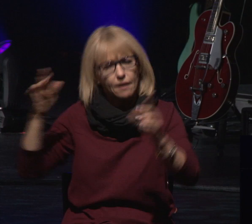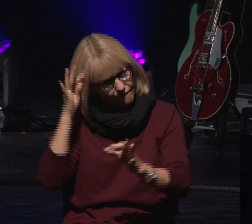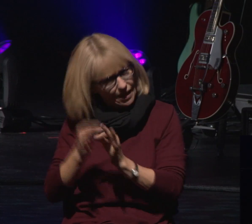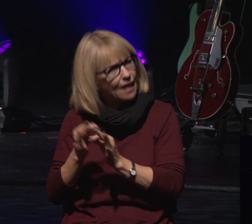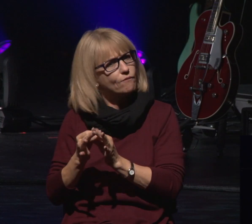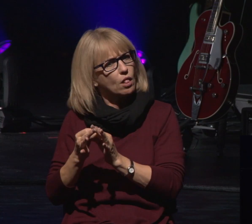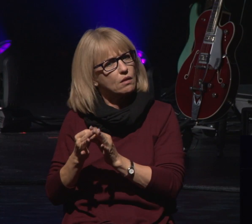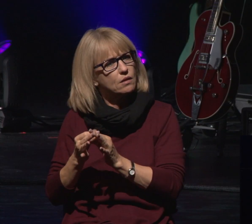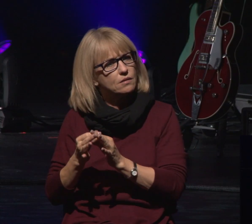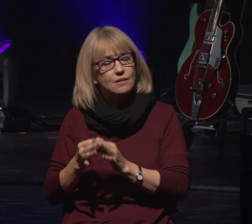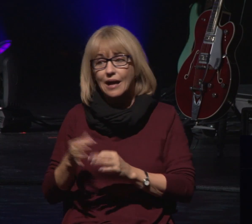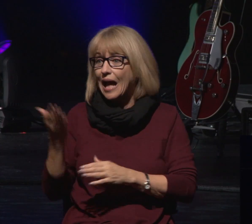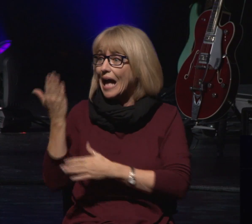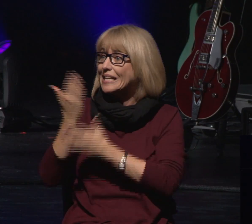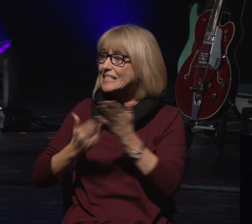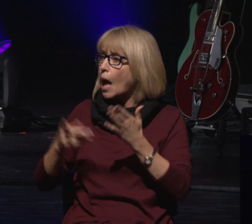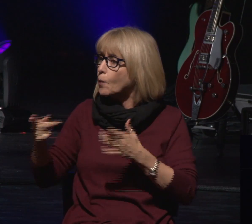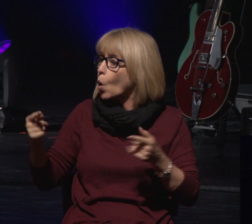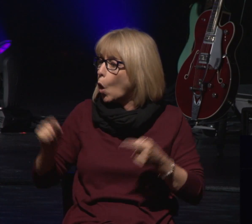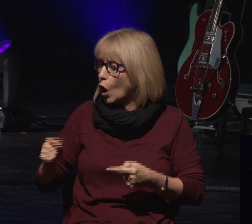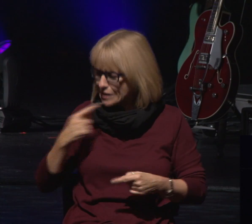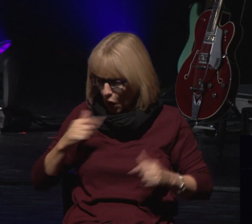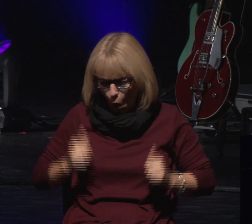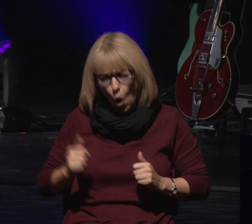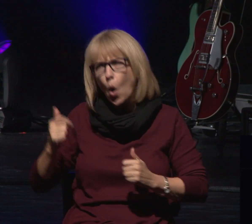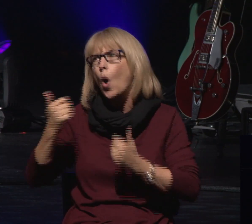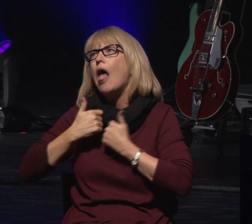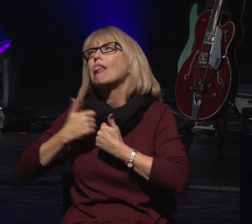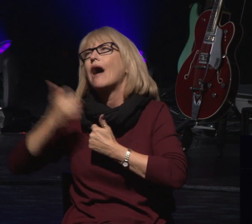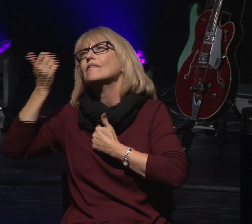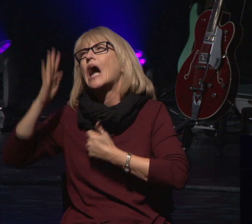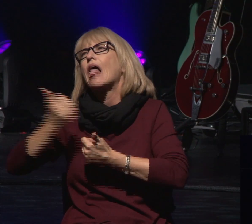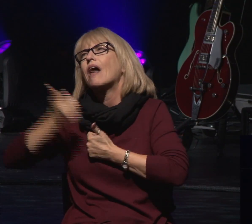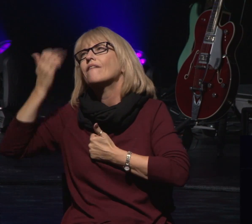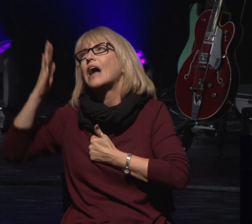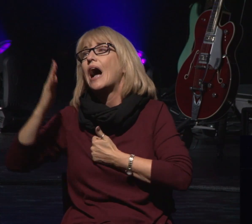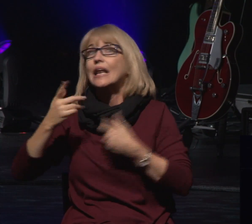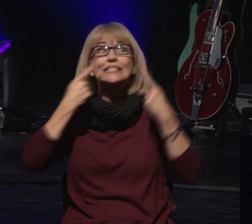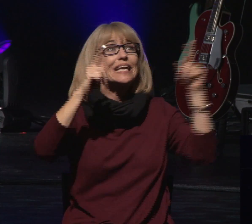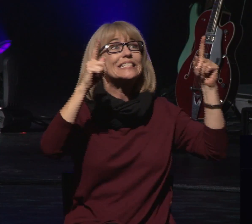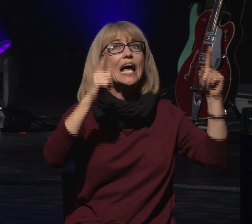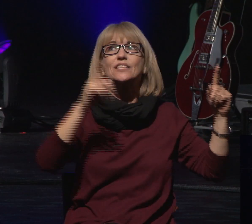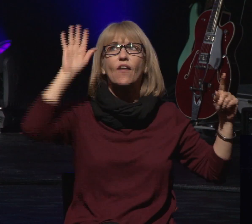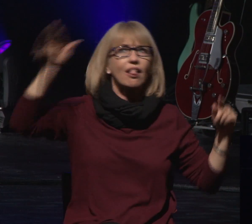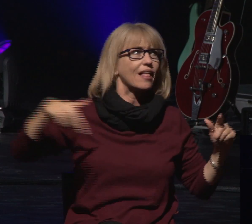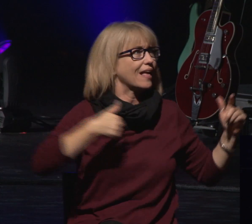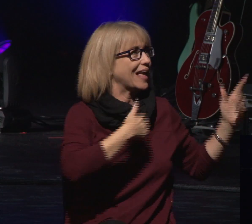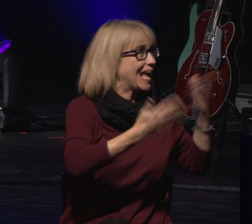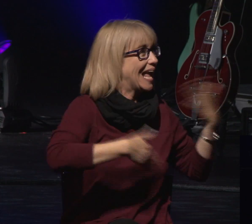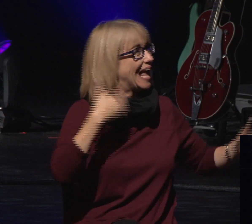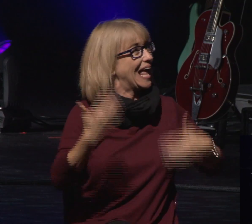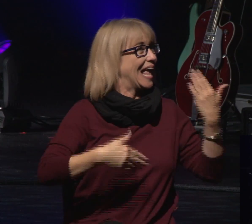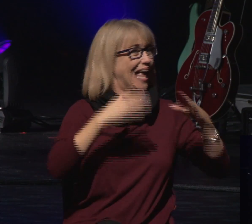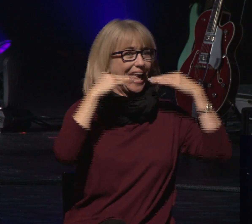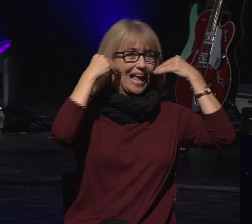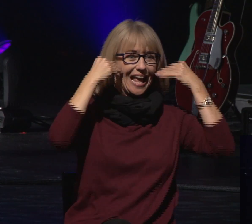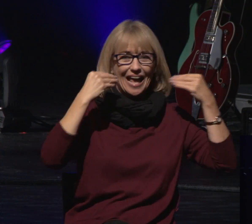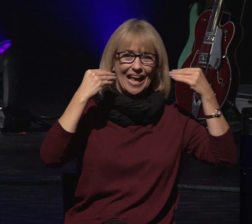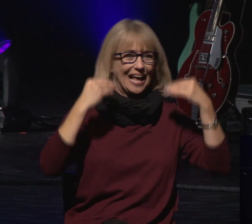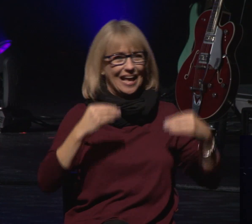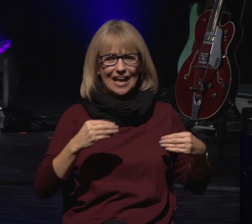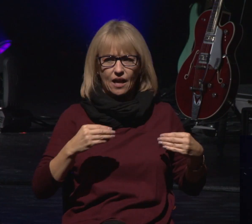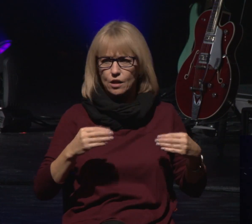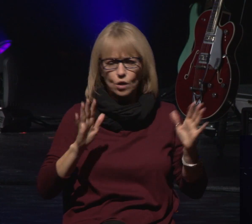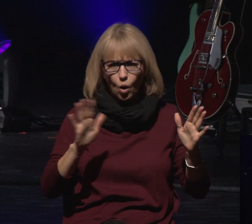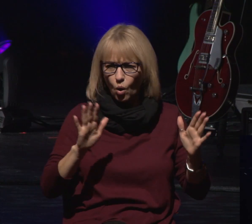faithful. Some of us do well when times are hurting, but when success comes on, you actually venture off and you go over here. When people look at your life, and they say, my